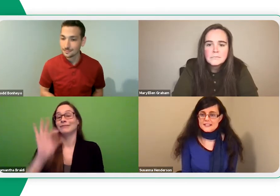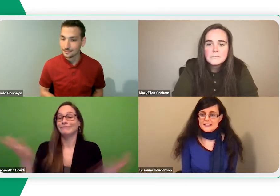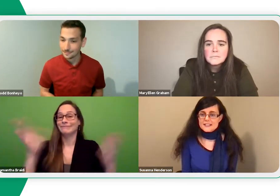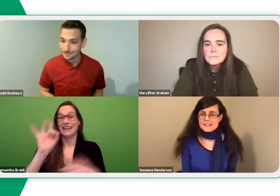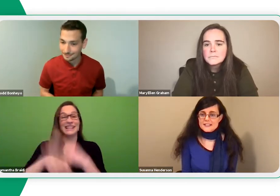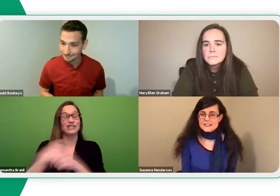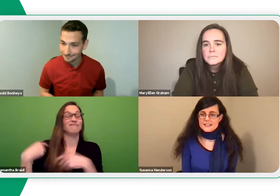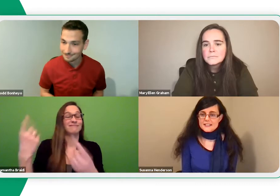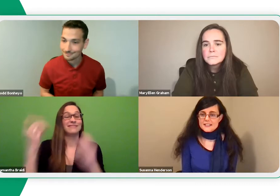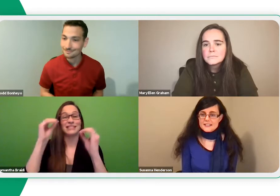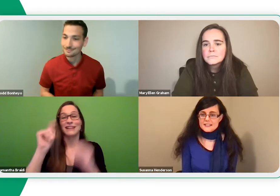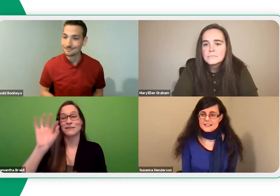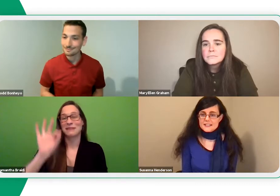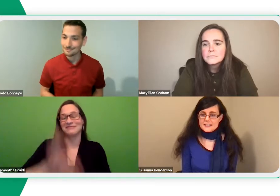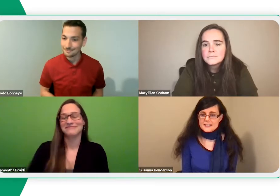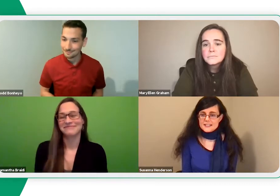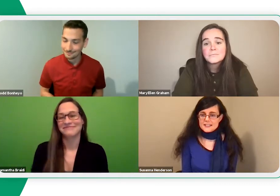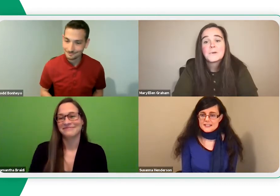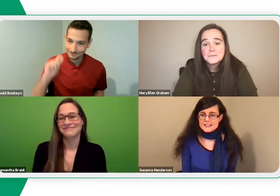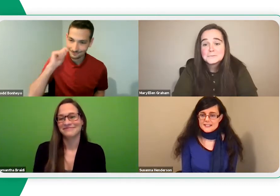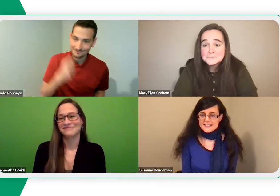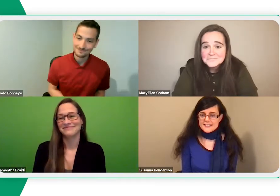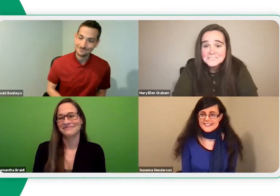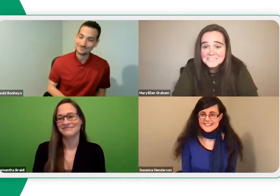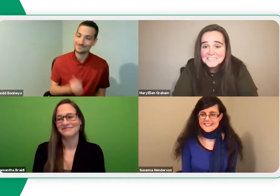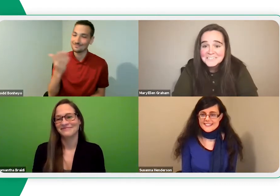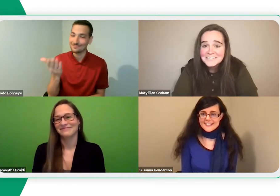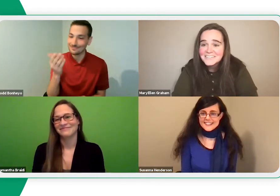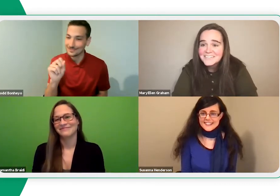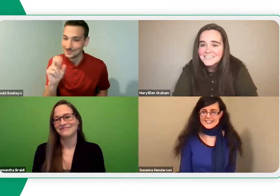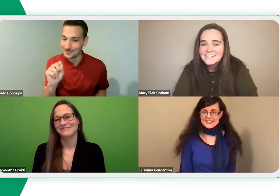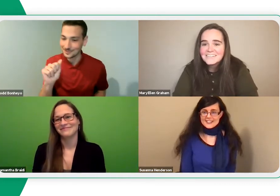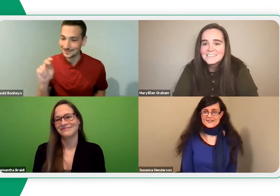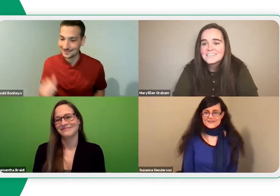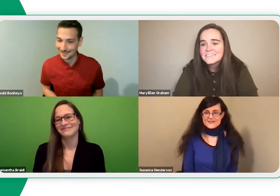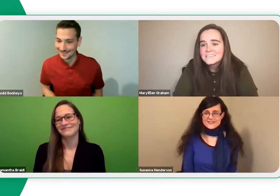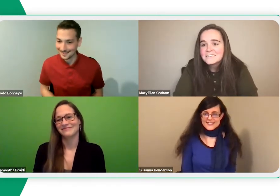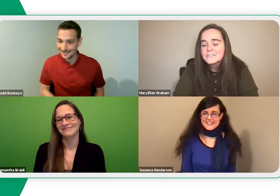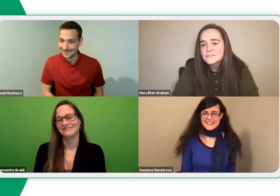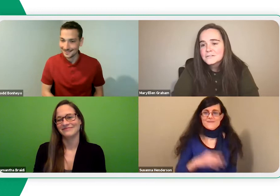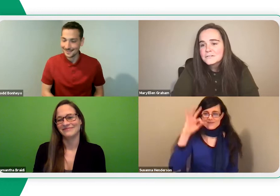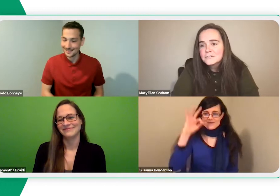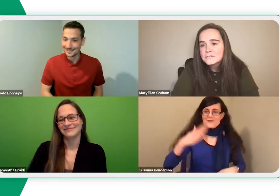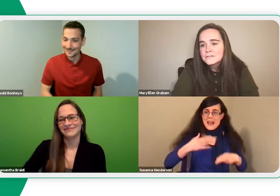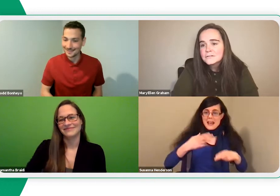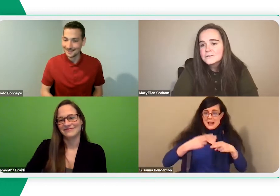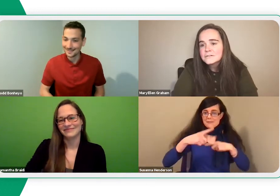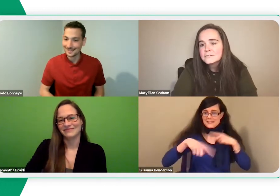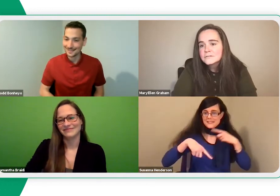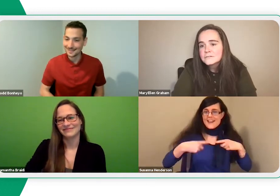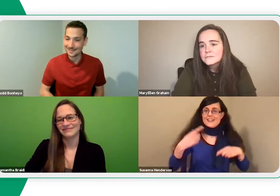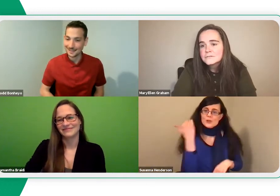on deaf and hard of hearing. And then I ended up in Fremont, and I've been teaching at Fremont for 9 years now. Fantastic,